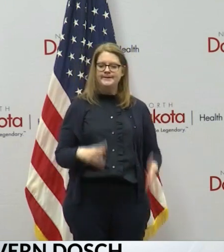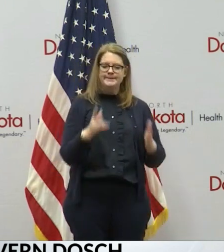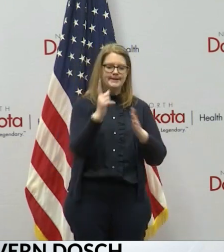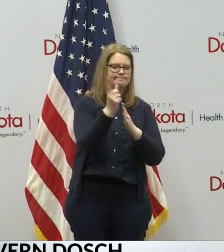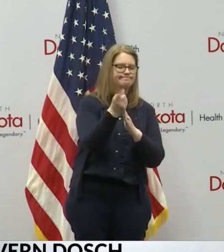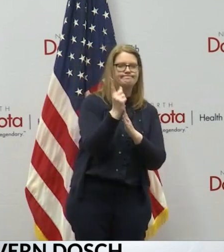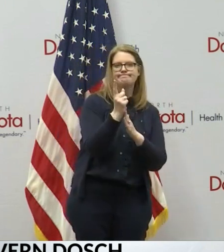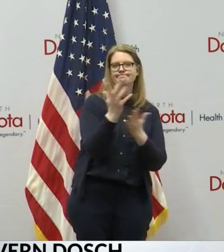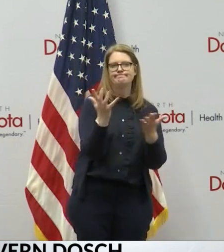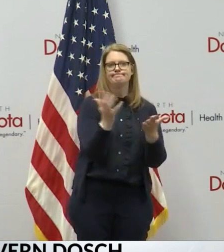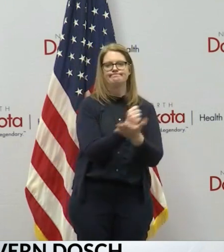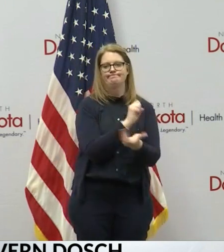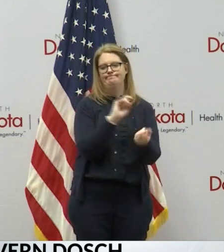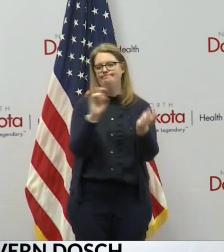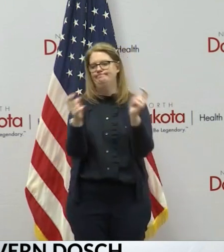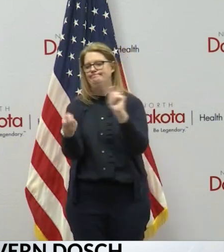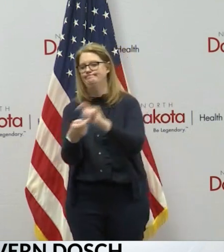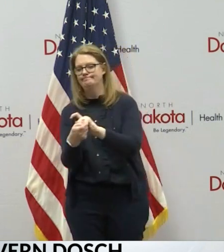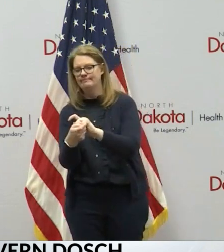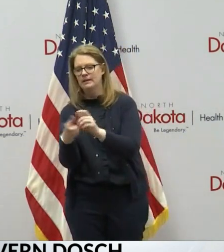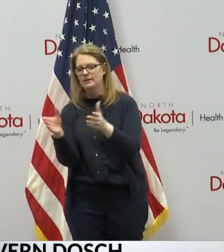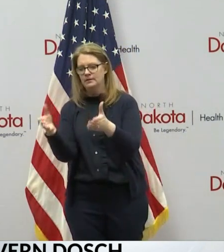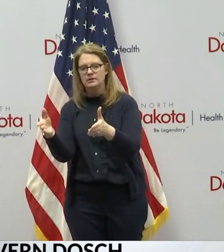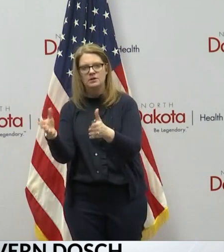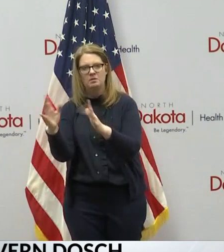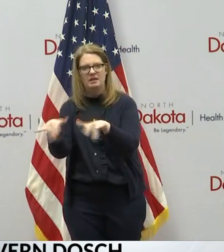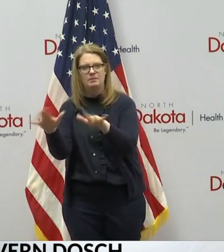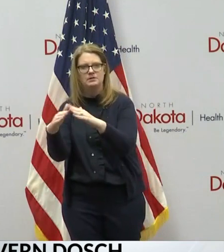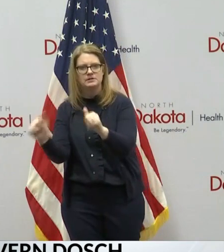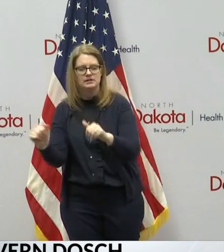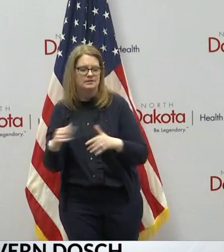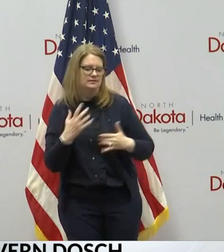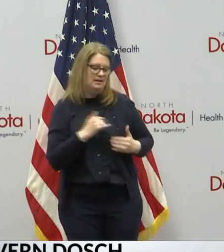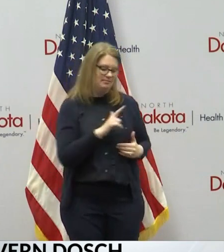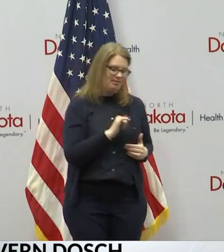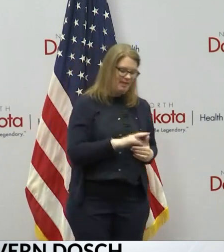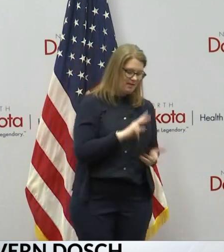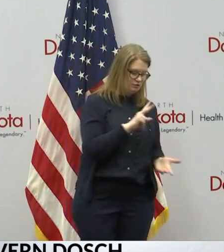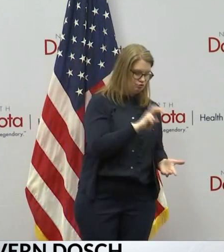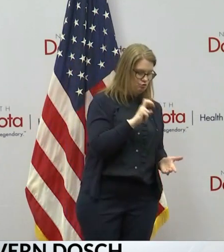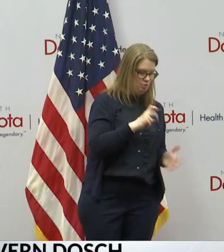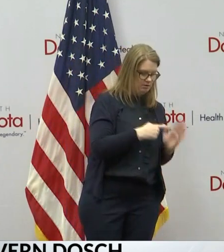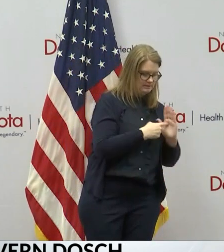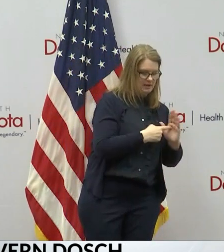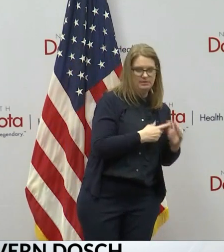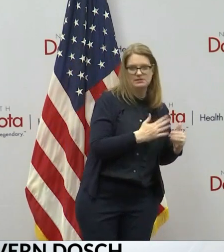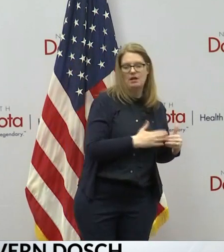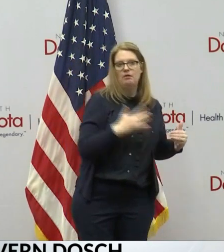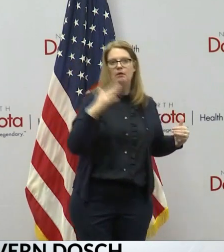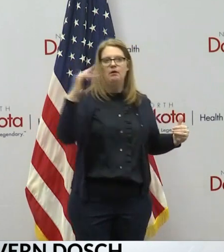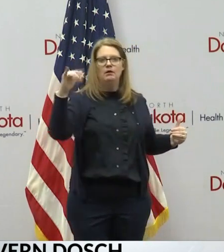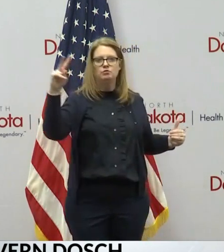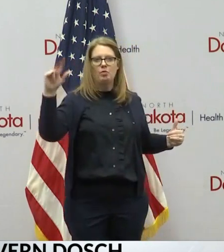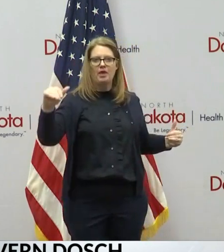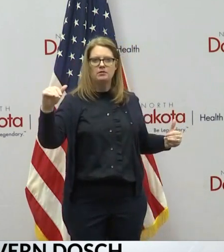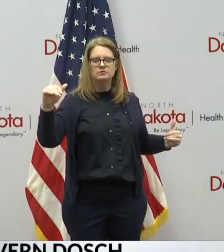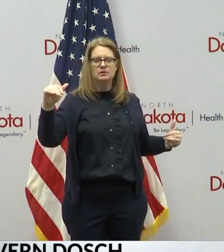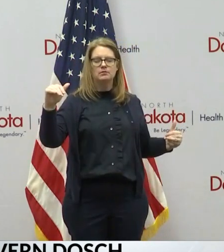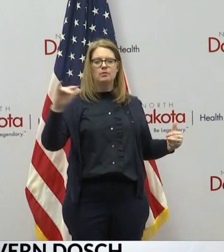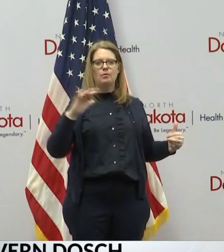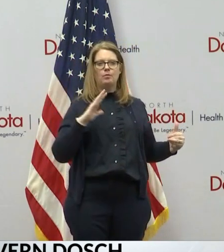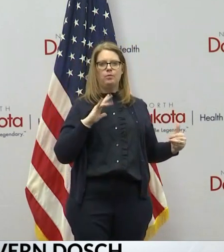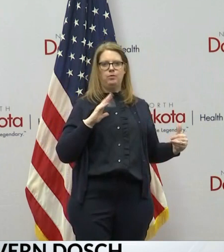system, the lab going from 200 samples to 2,000 and beyond. Absolutely